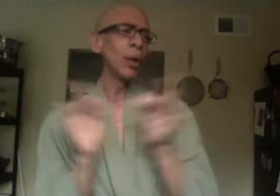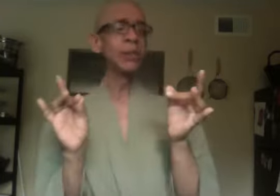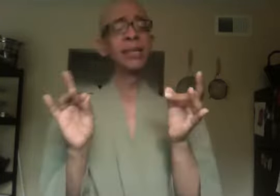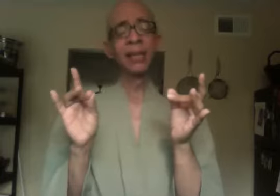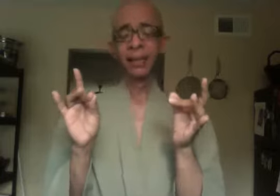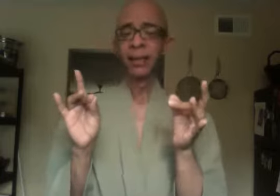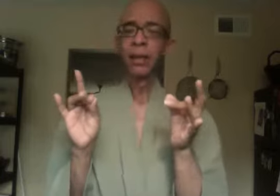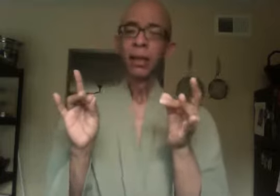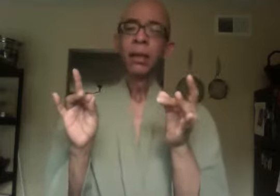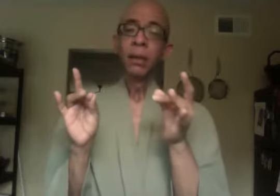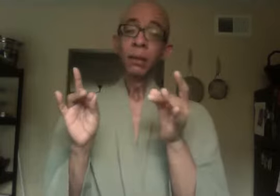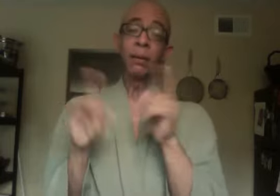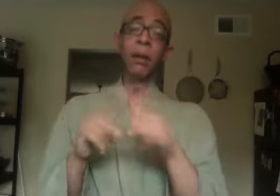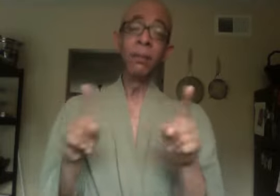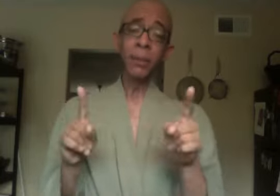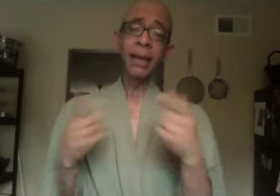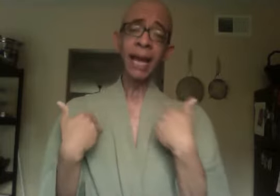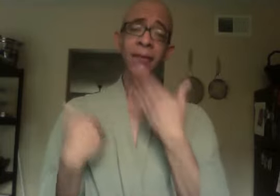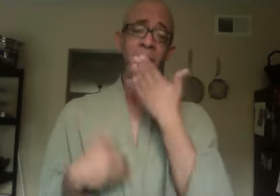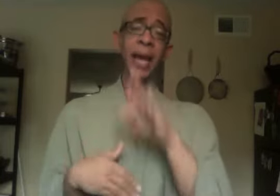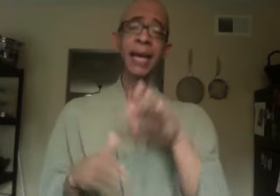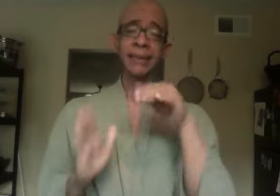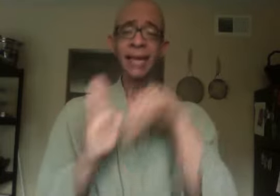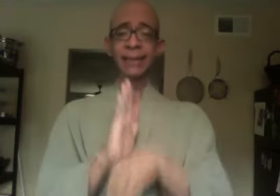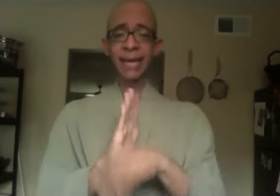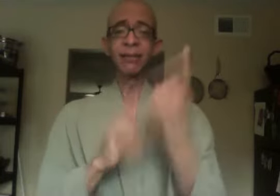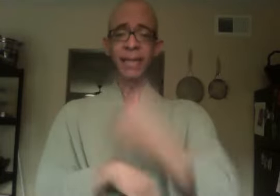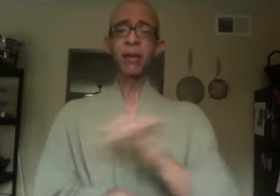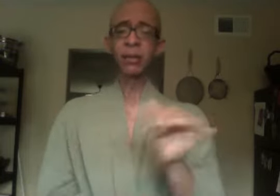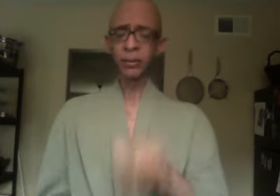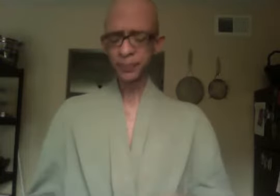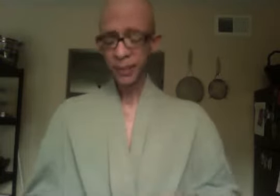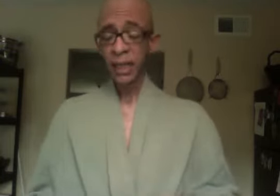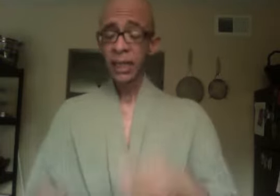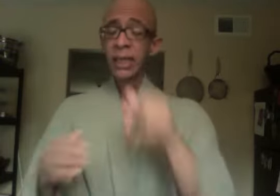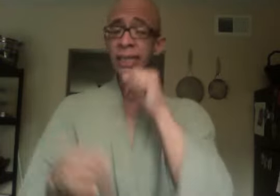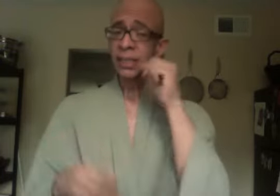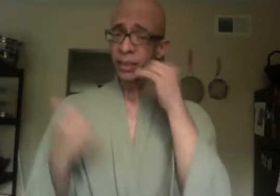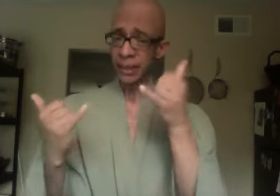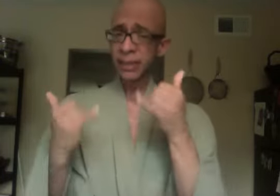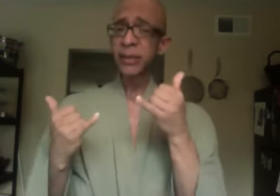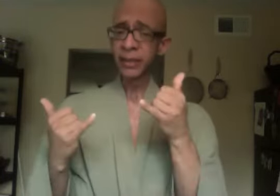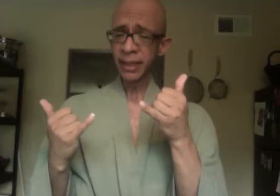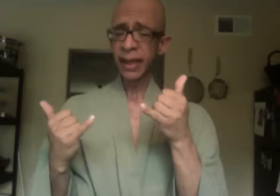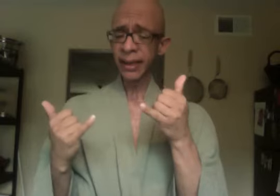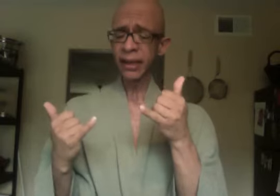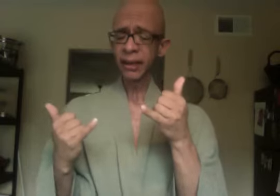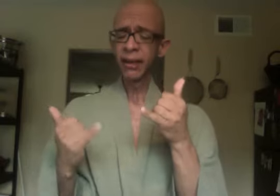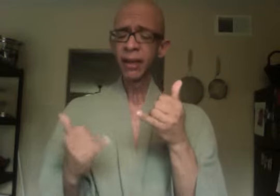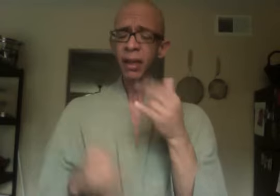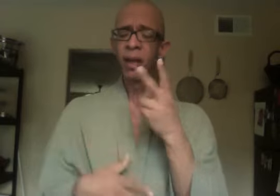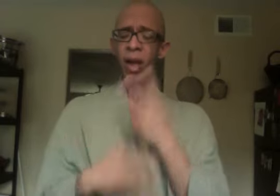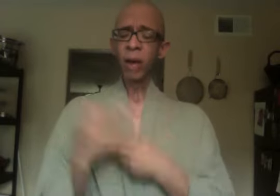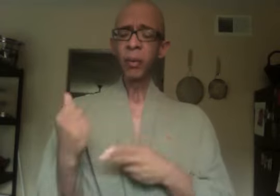quotes, but I have the bad down days also. Yesterday and today are both